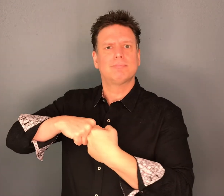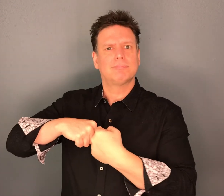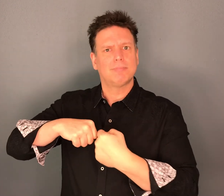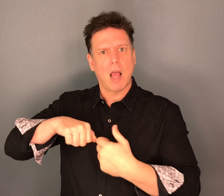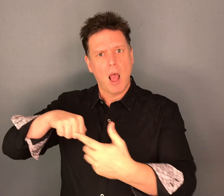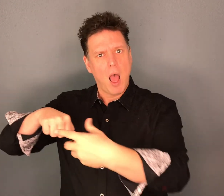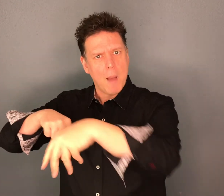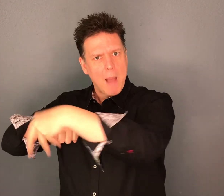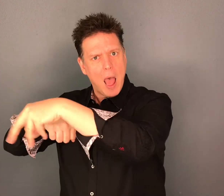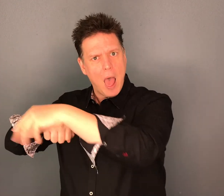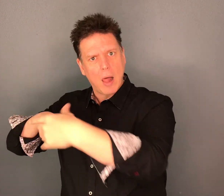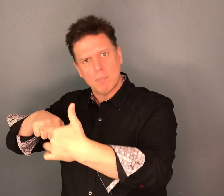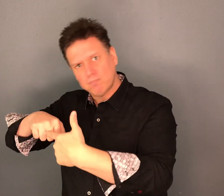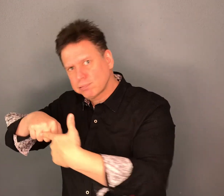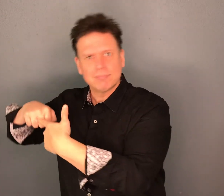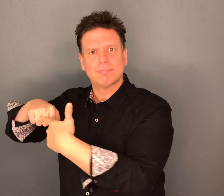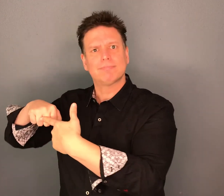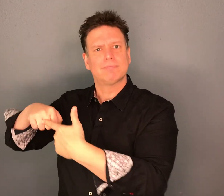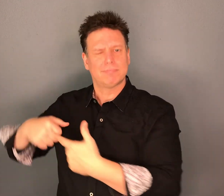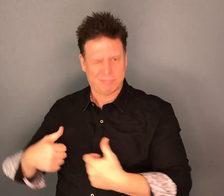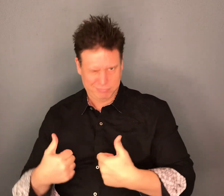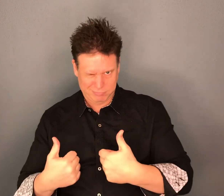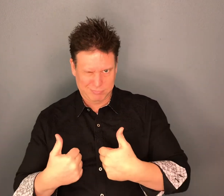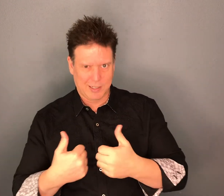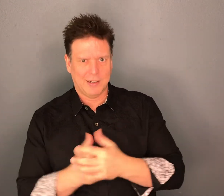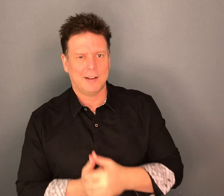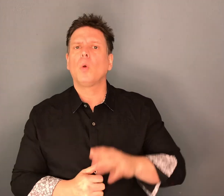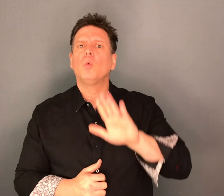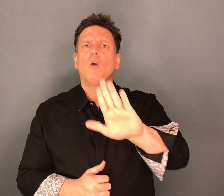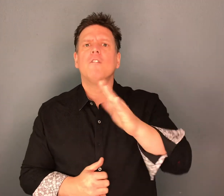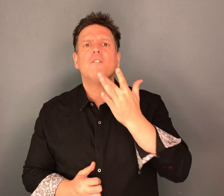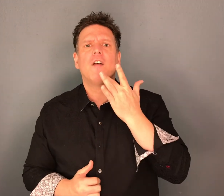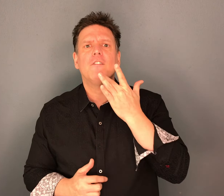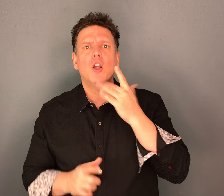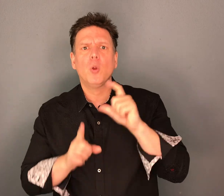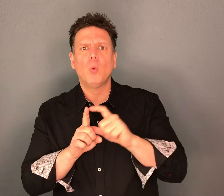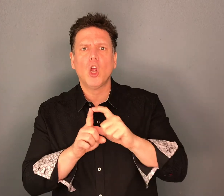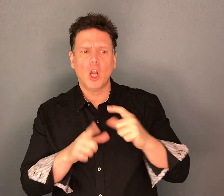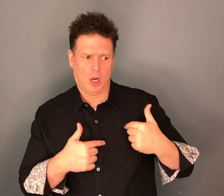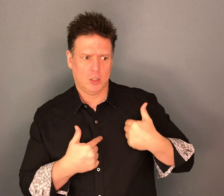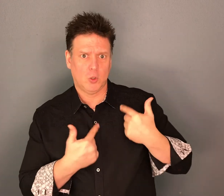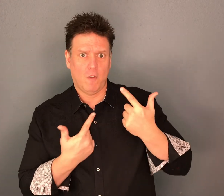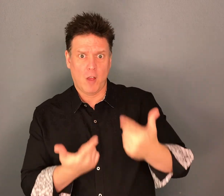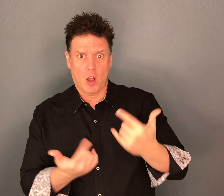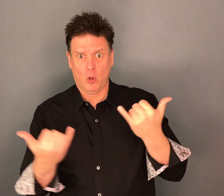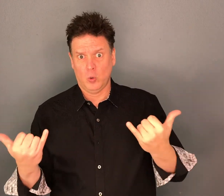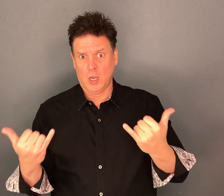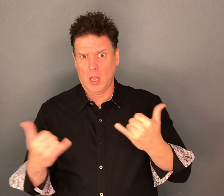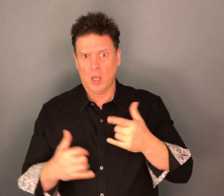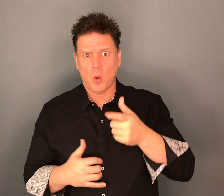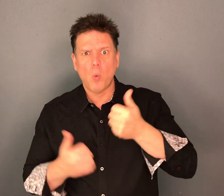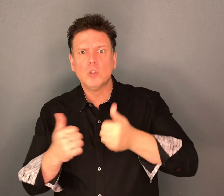here. Click that bell. Thank you. So what's your favorite word so